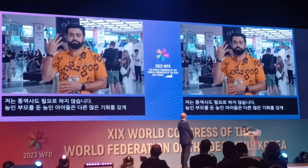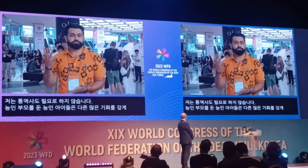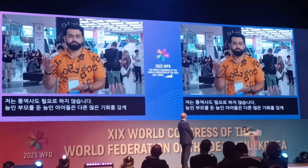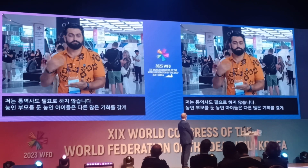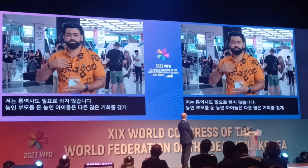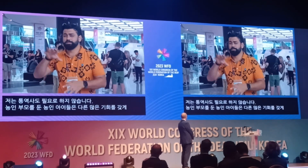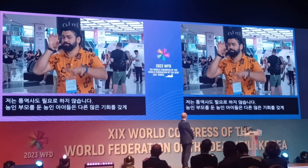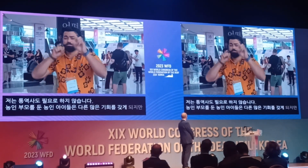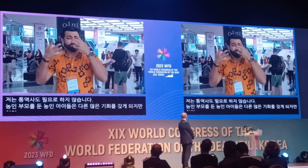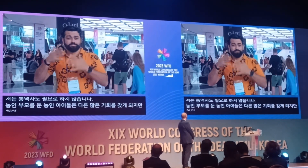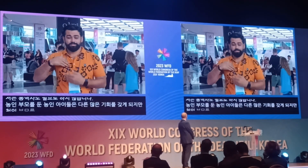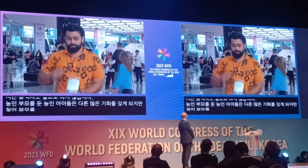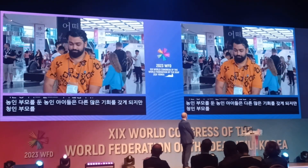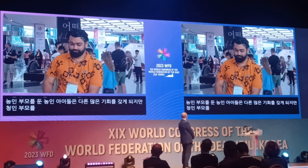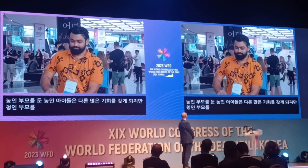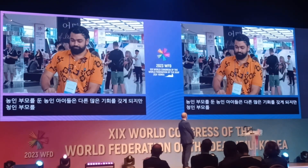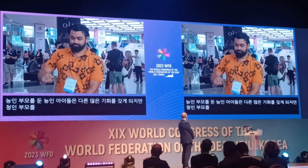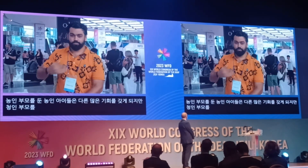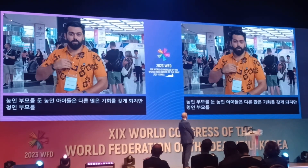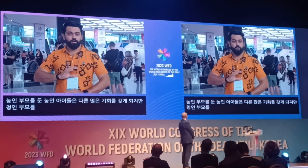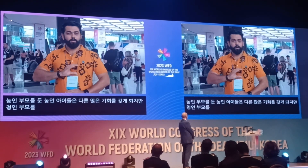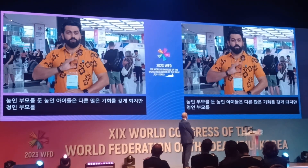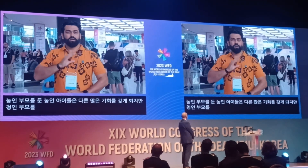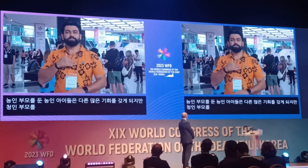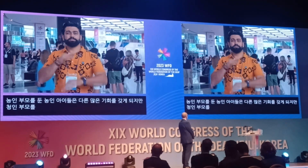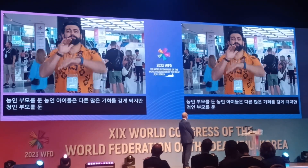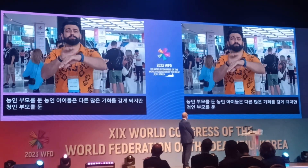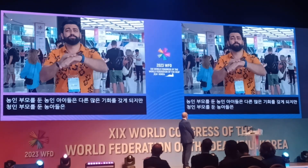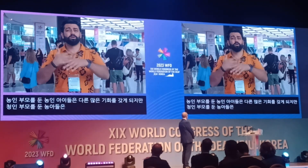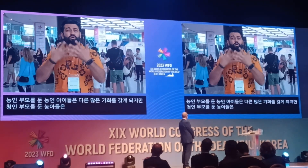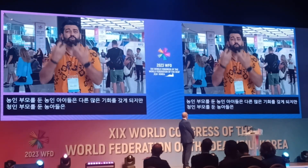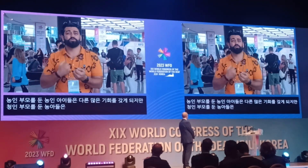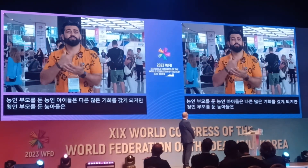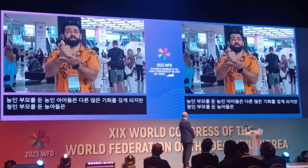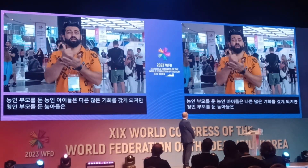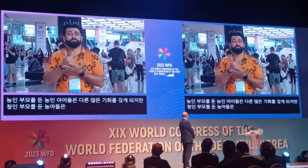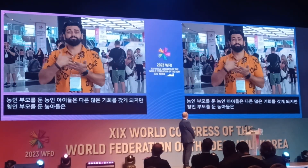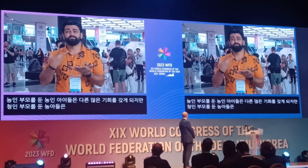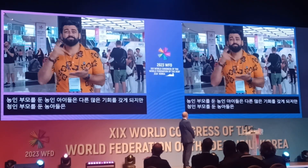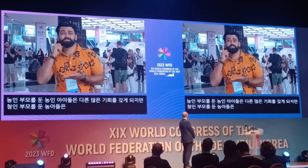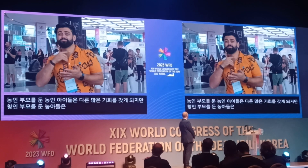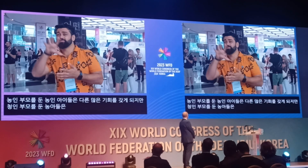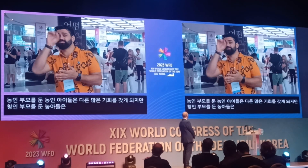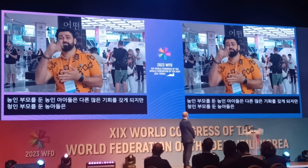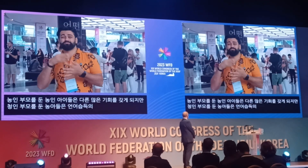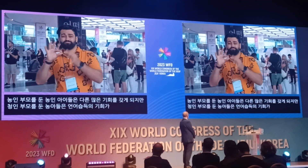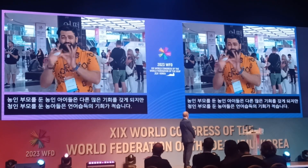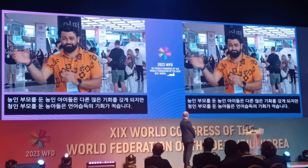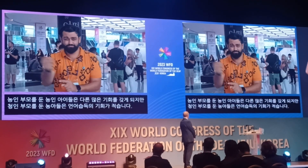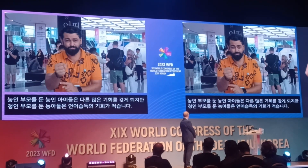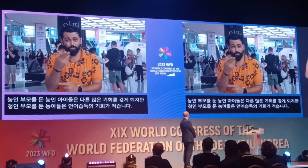to their hearing peers. Deaf people can do that. They can learn and grow and develop a sense of pride.